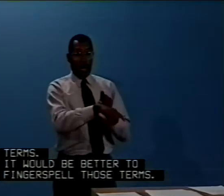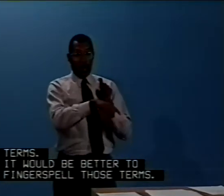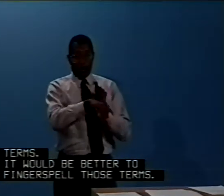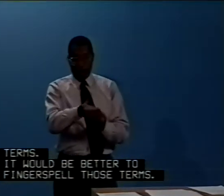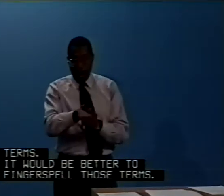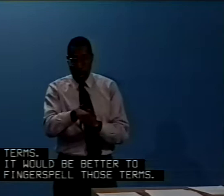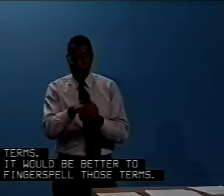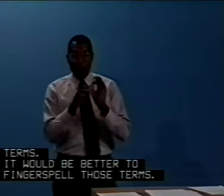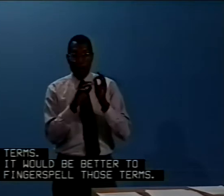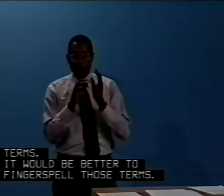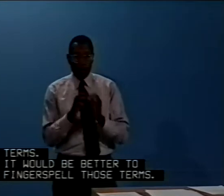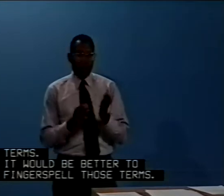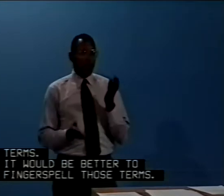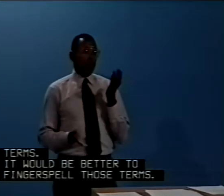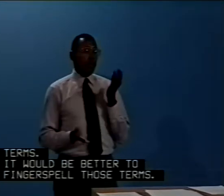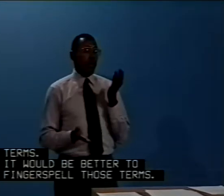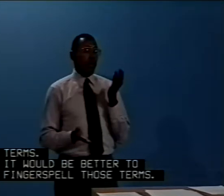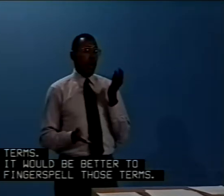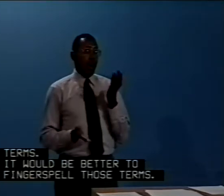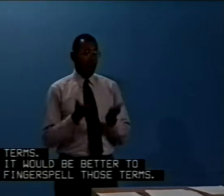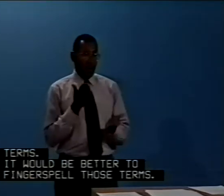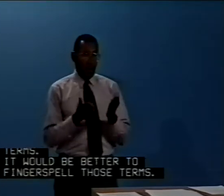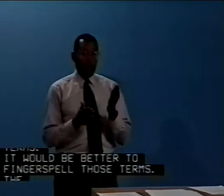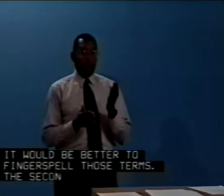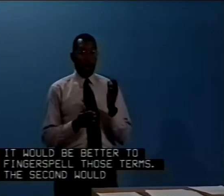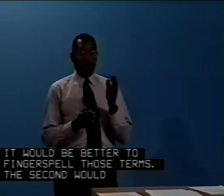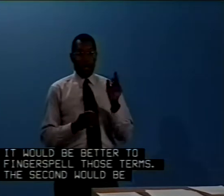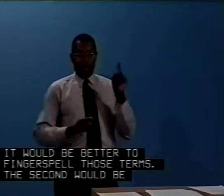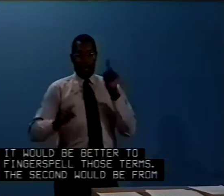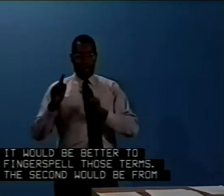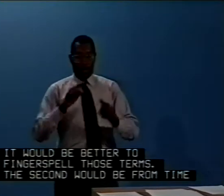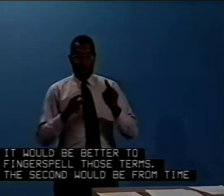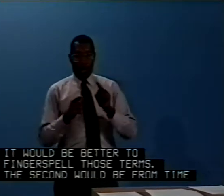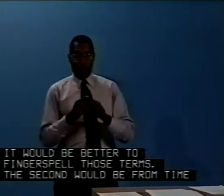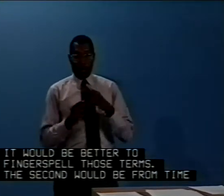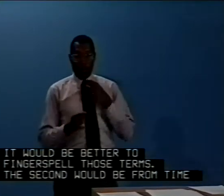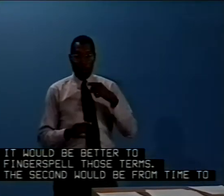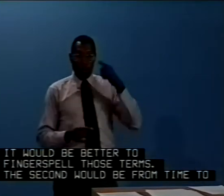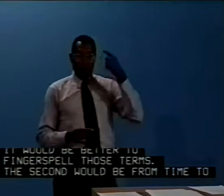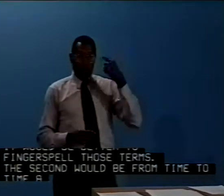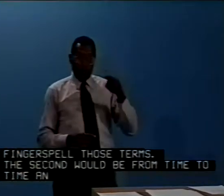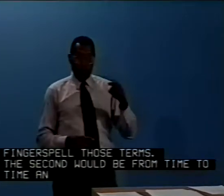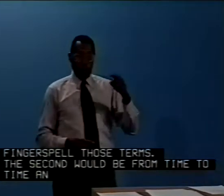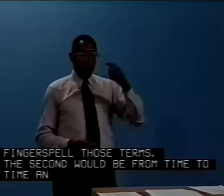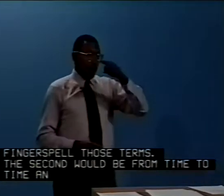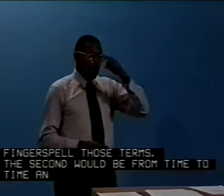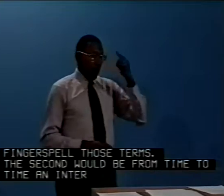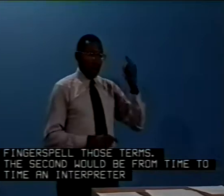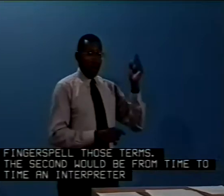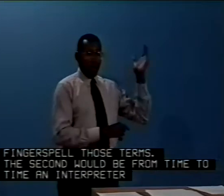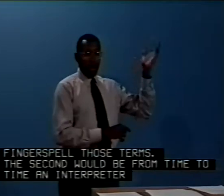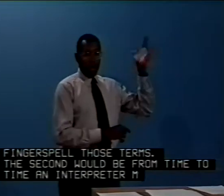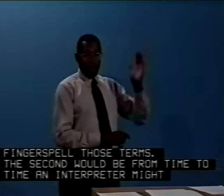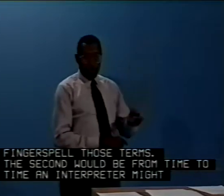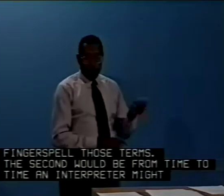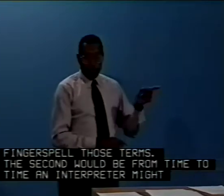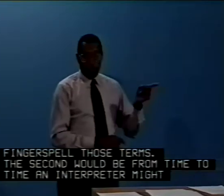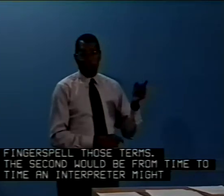The second would be, from time to time, an interpreter might be voicing for a black deaf